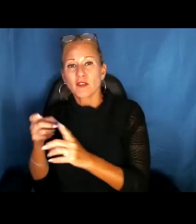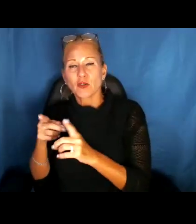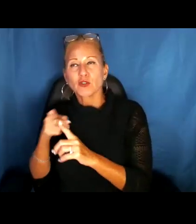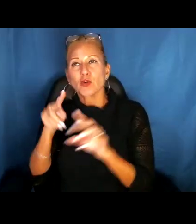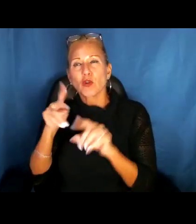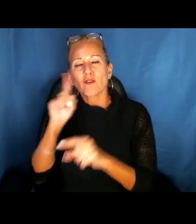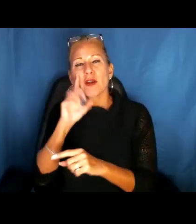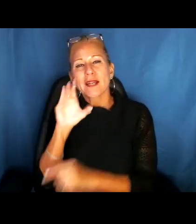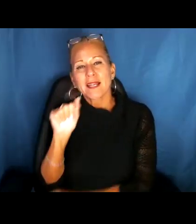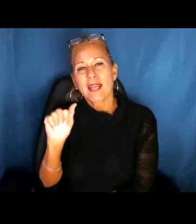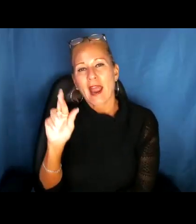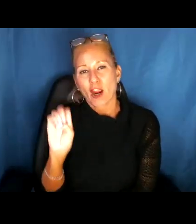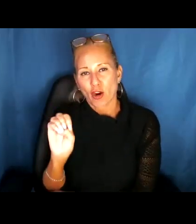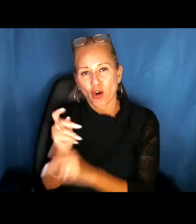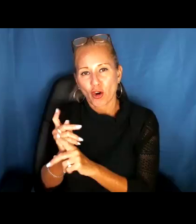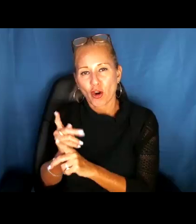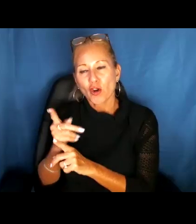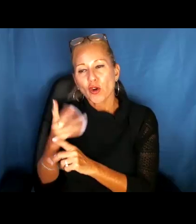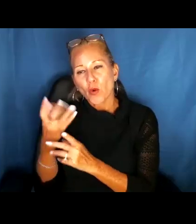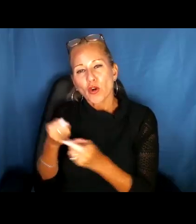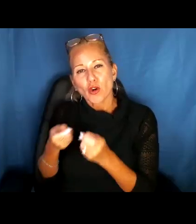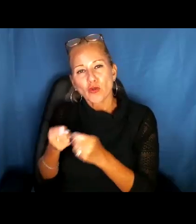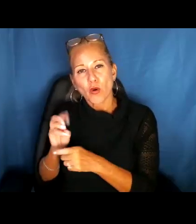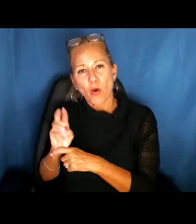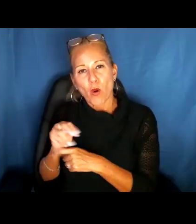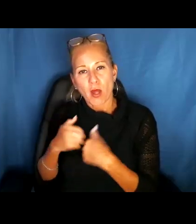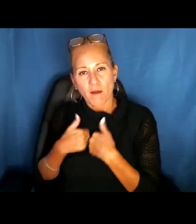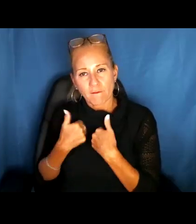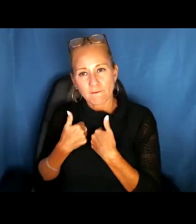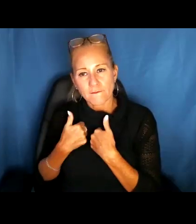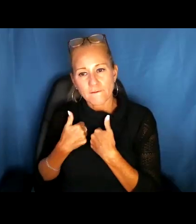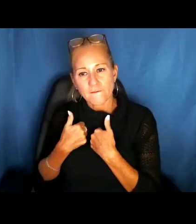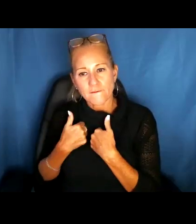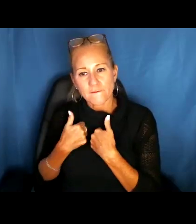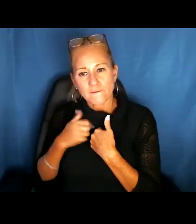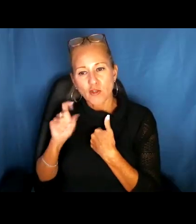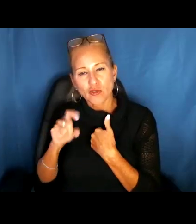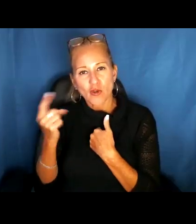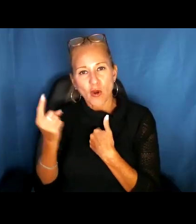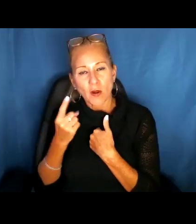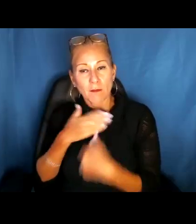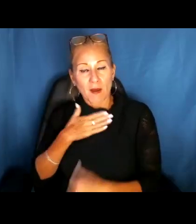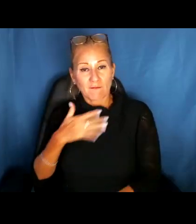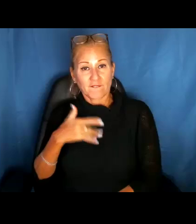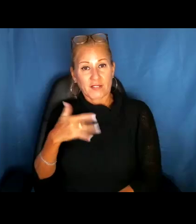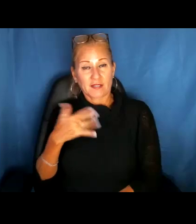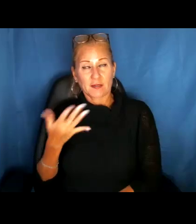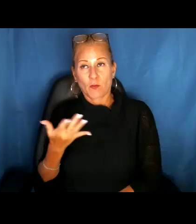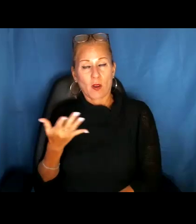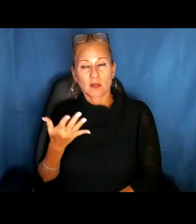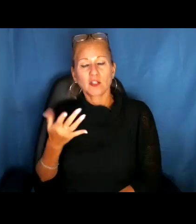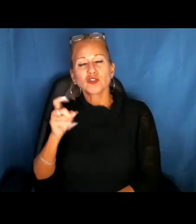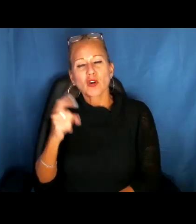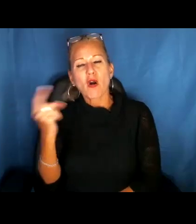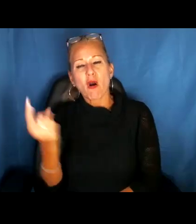for care. You're looking to control your own life. It should always, my feeling is that it